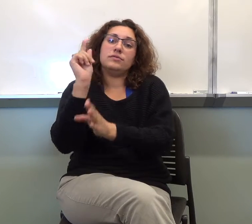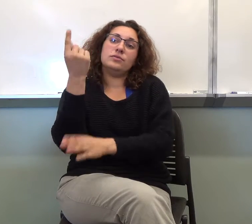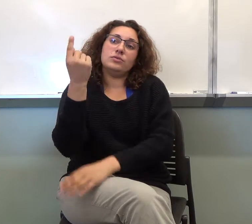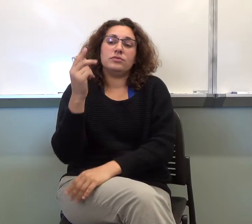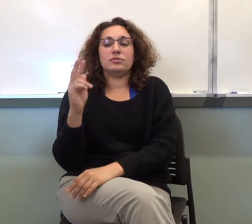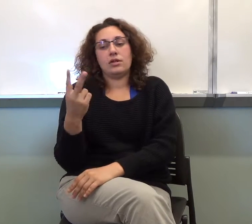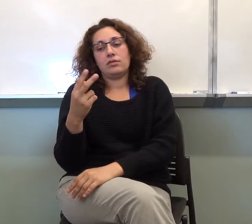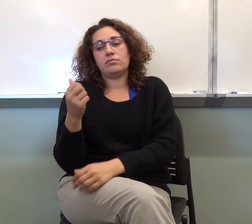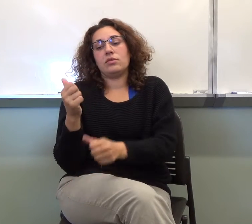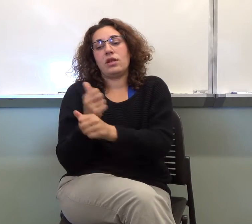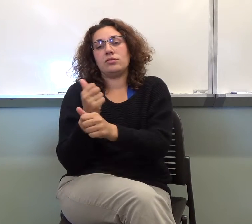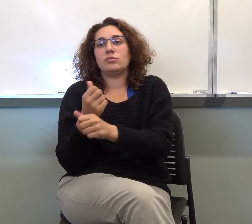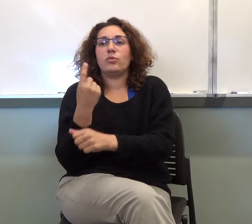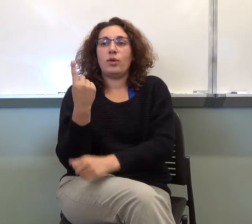algebra 1,